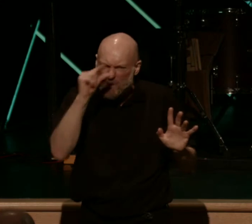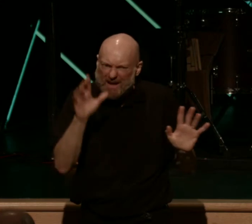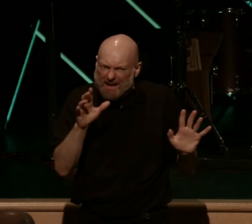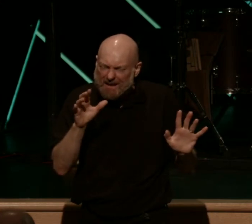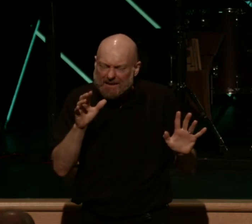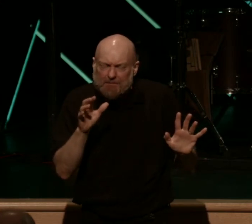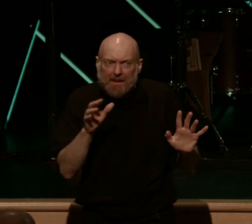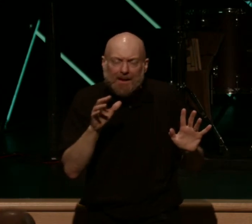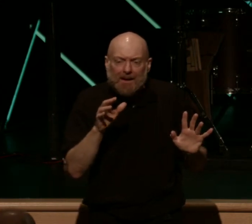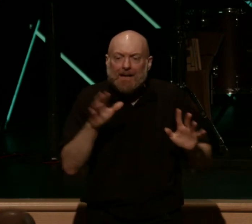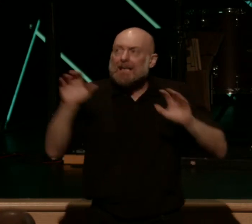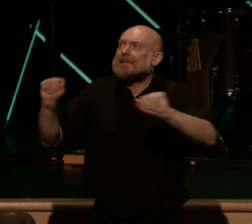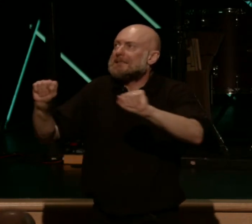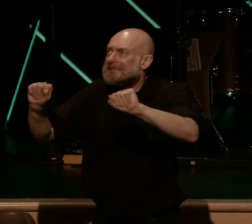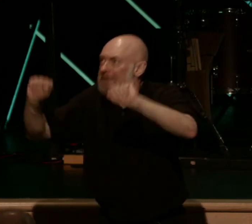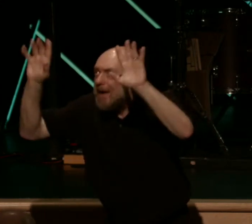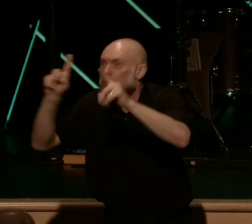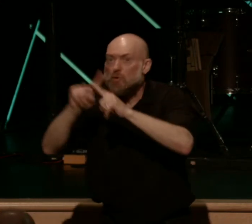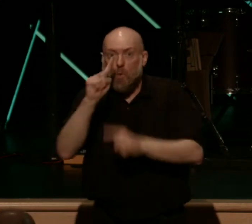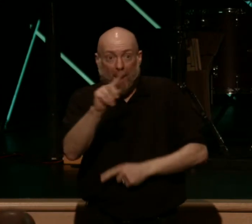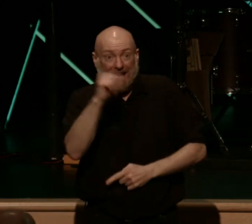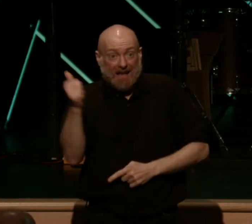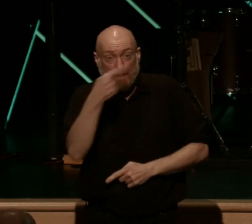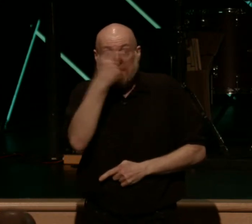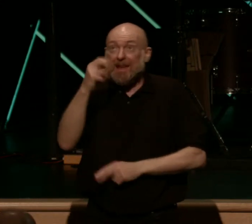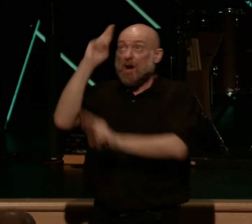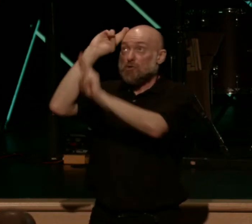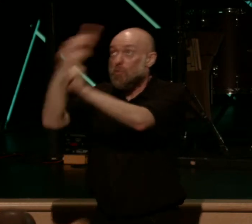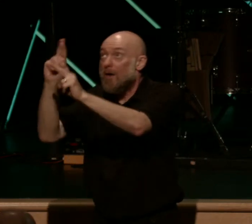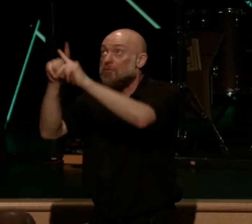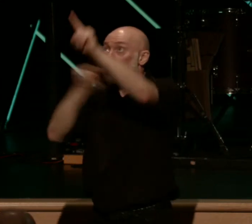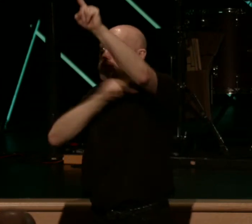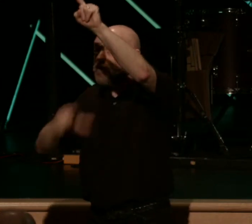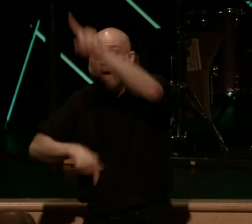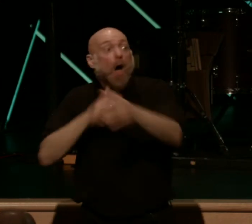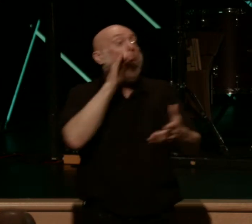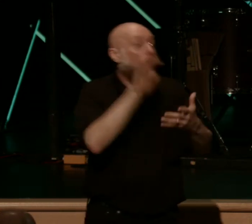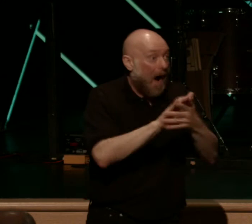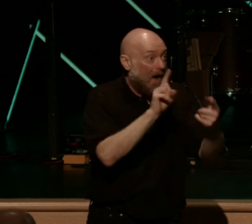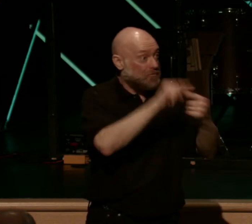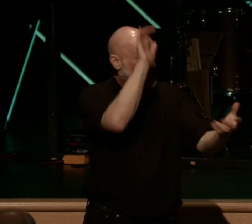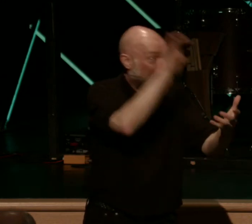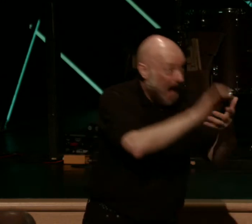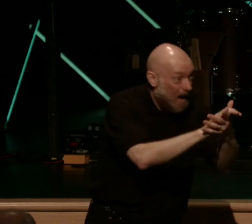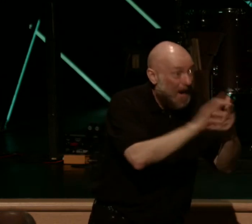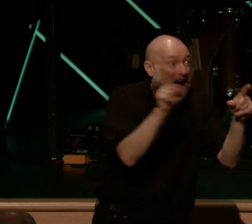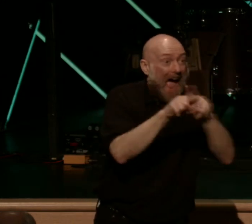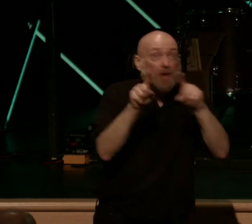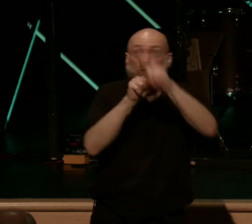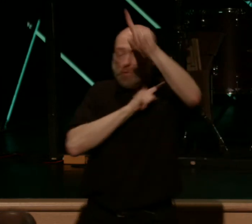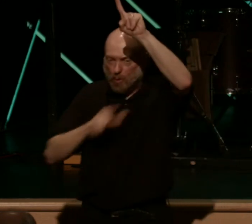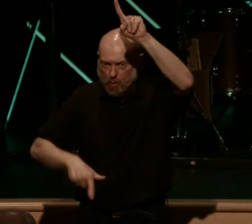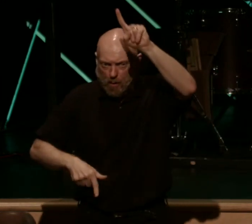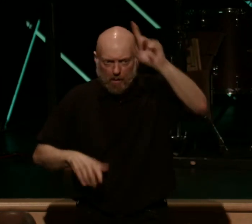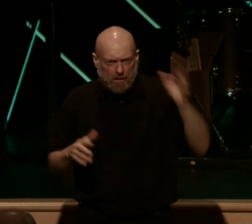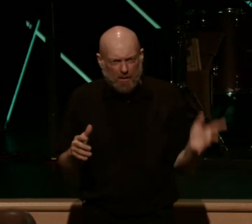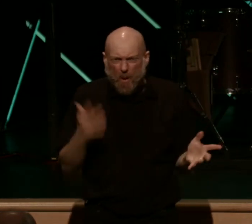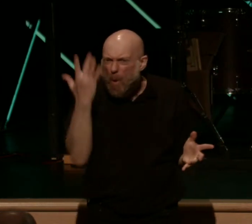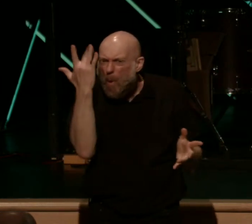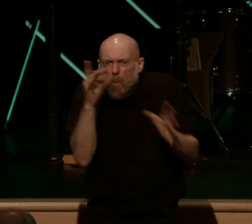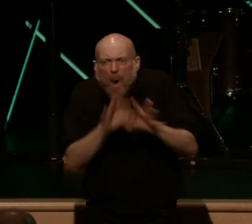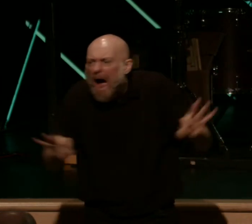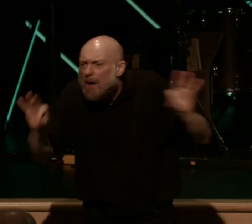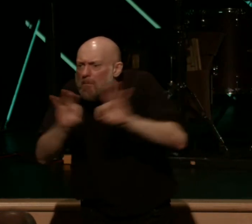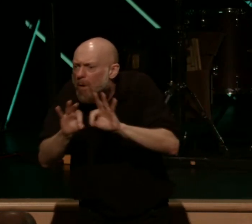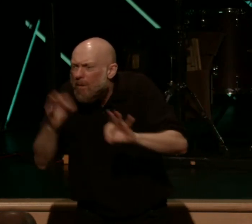this. Submitting to one another out of reverence for Christ, wives to their husbands as to the Lord. So why is that